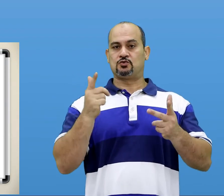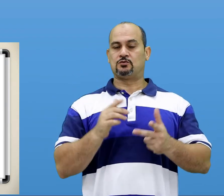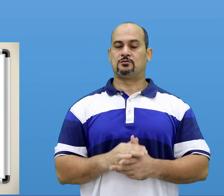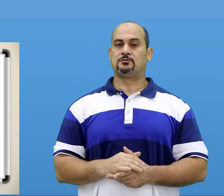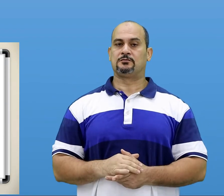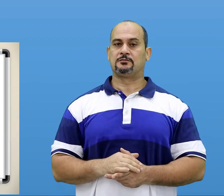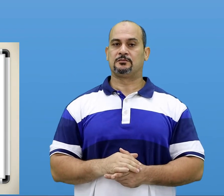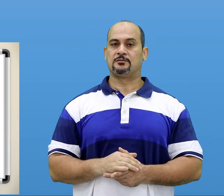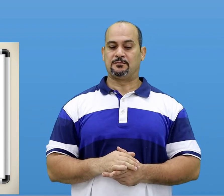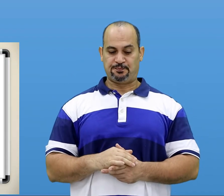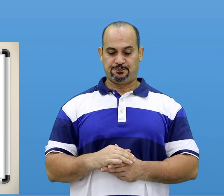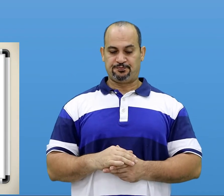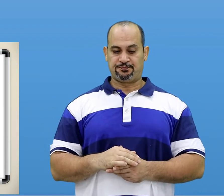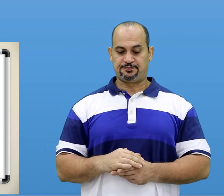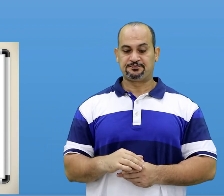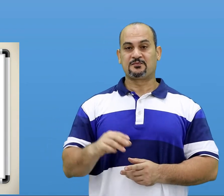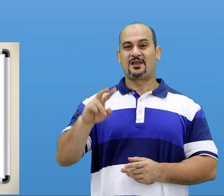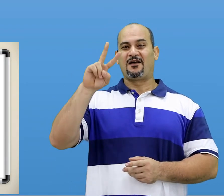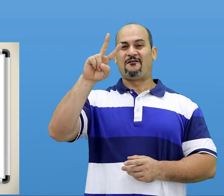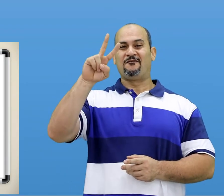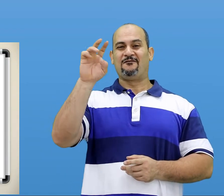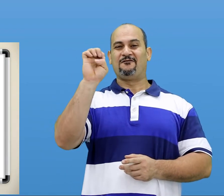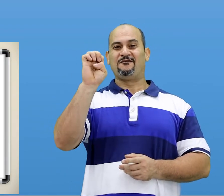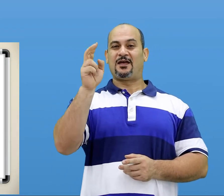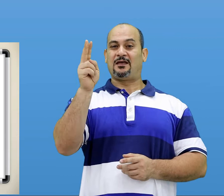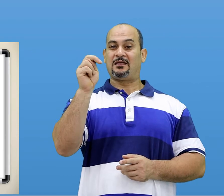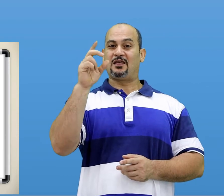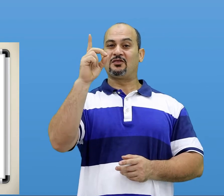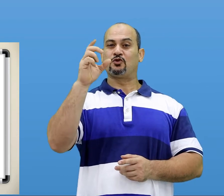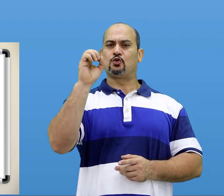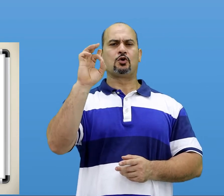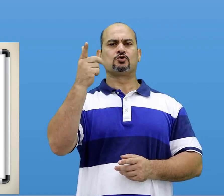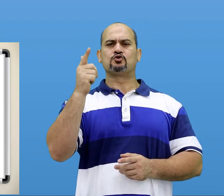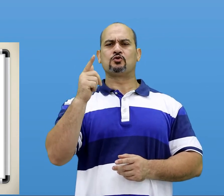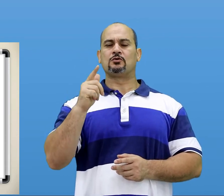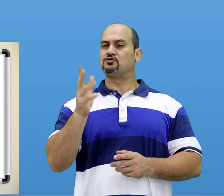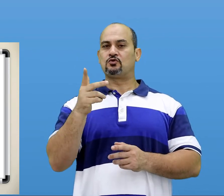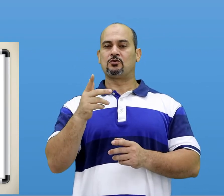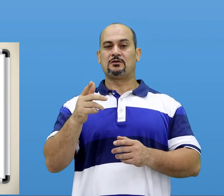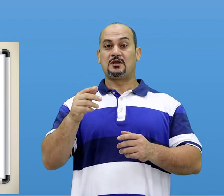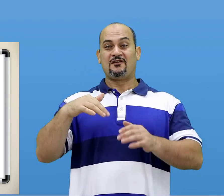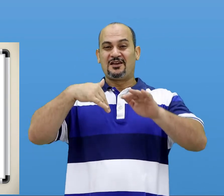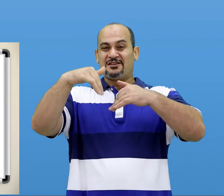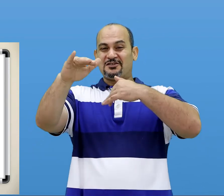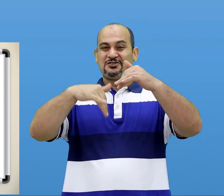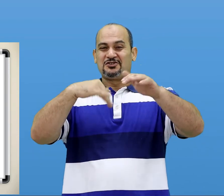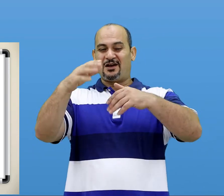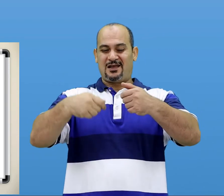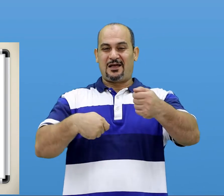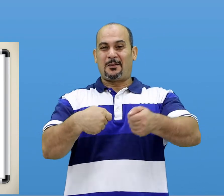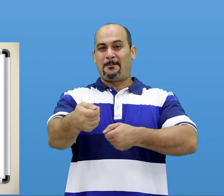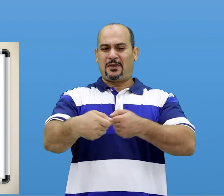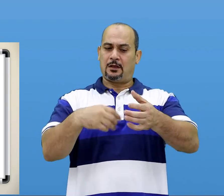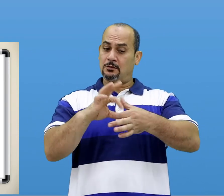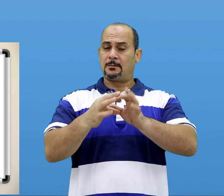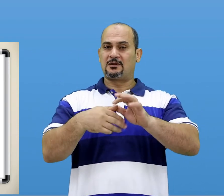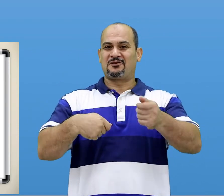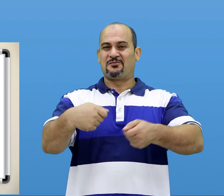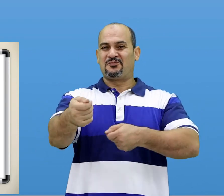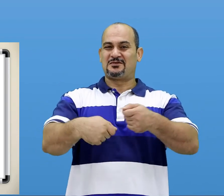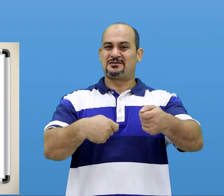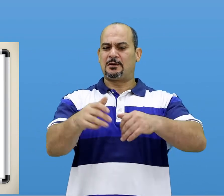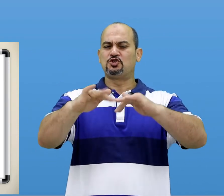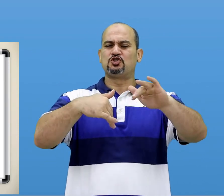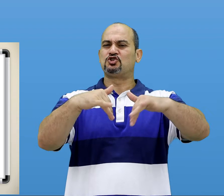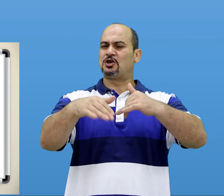is vendor. The definition of this word is a person or company offering